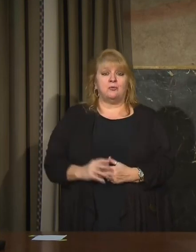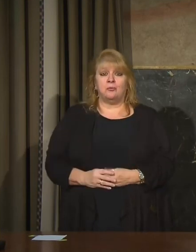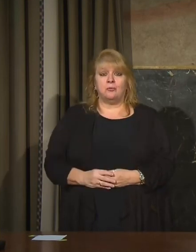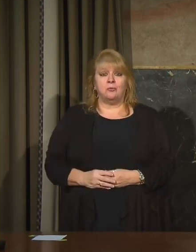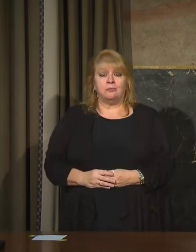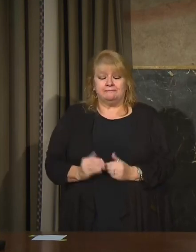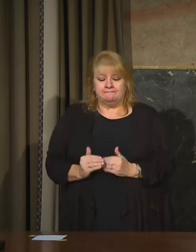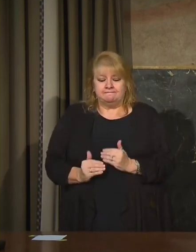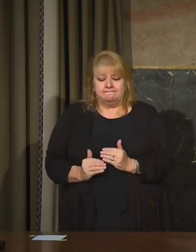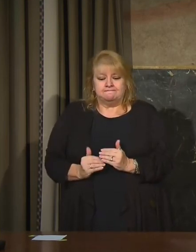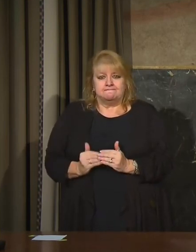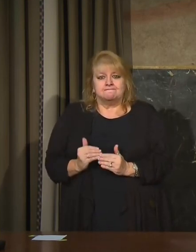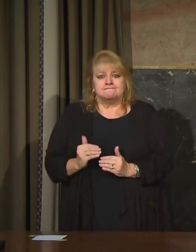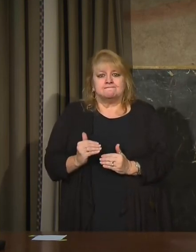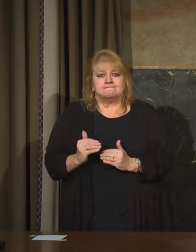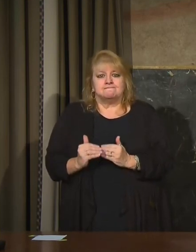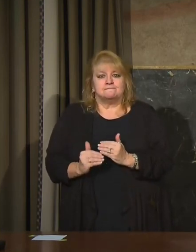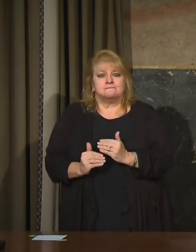But